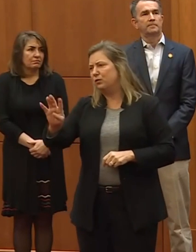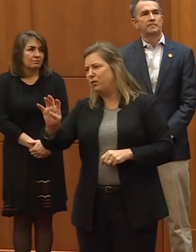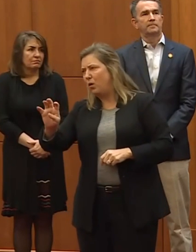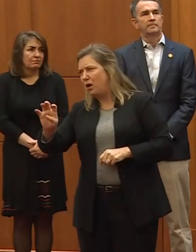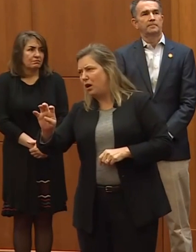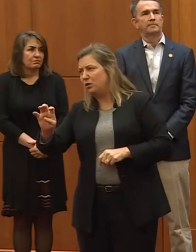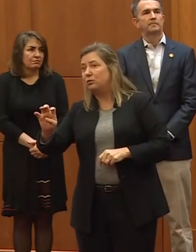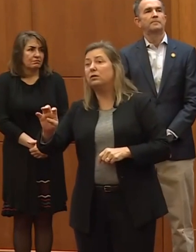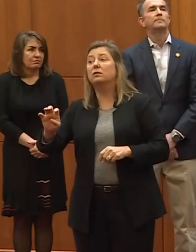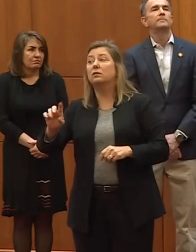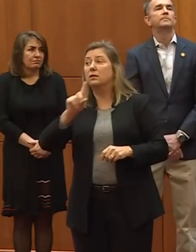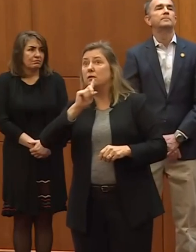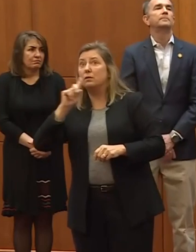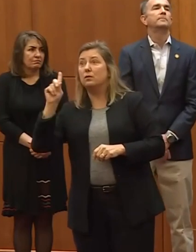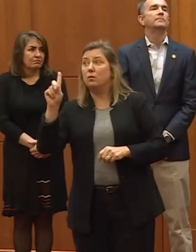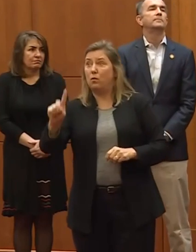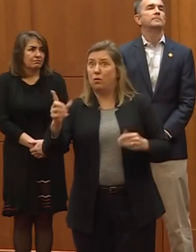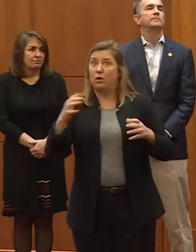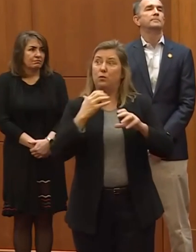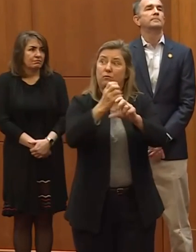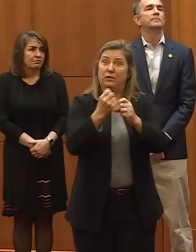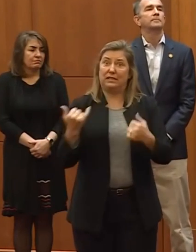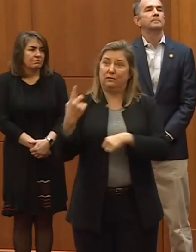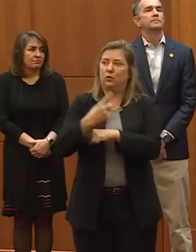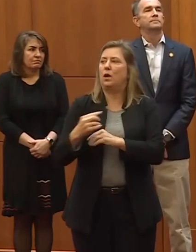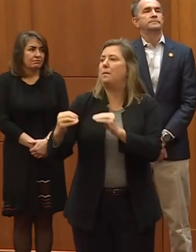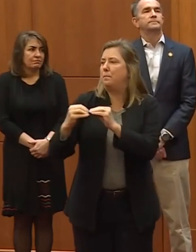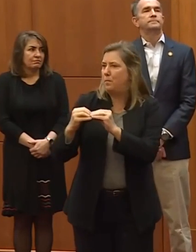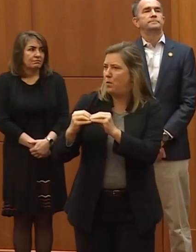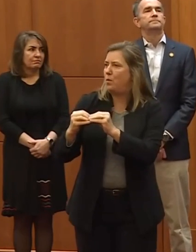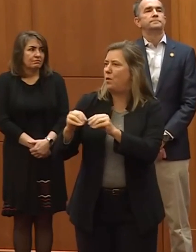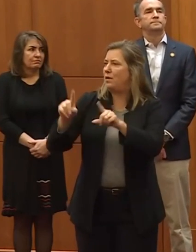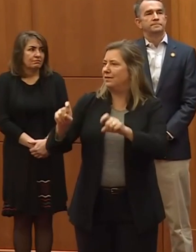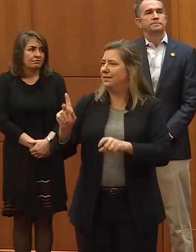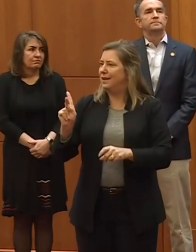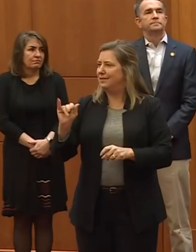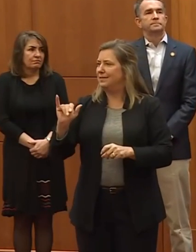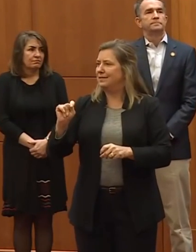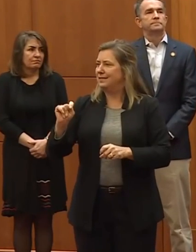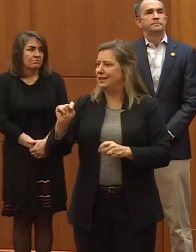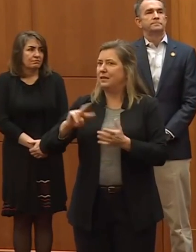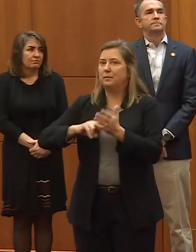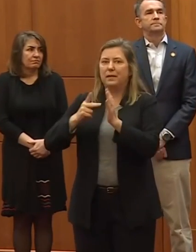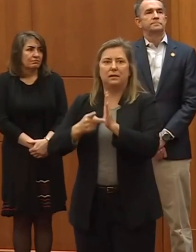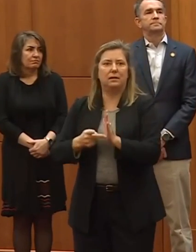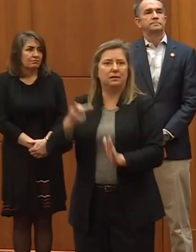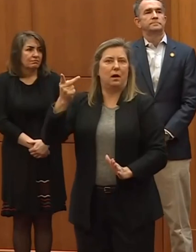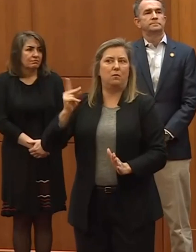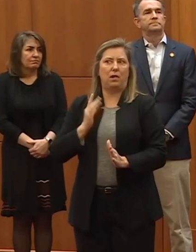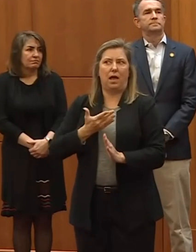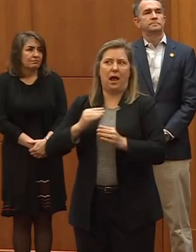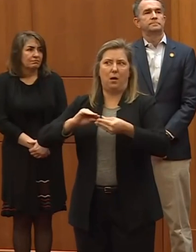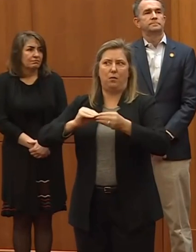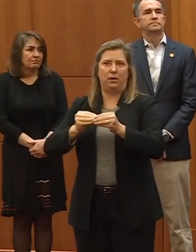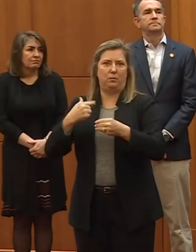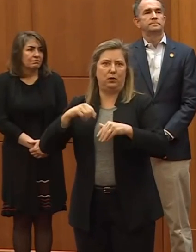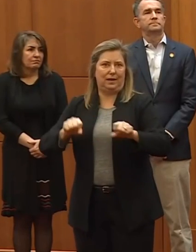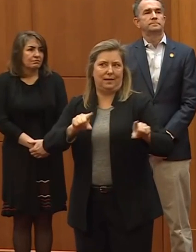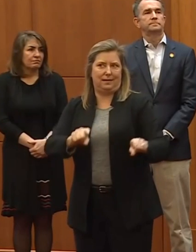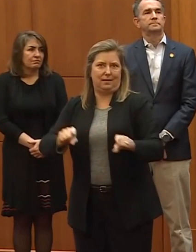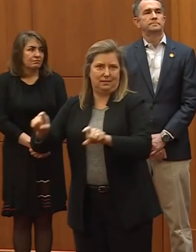we'll be receiving today more test kits, which should nearly double that amount of tests.